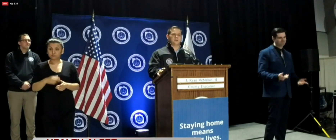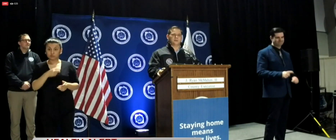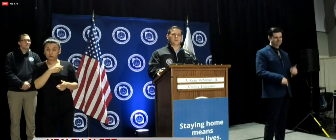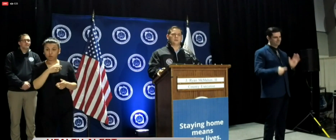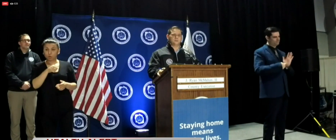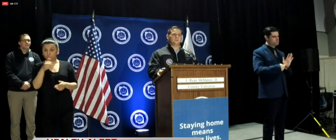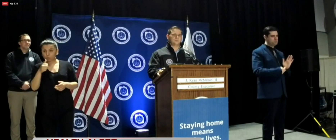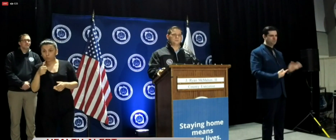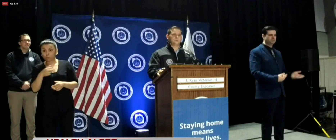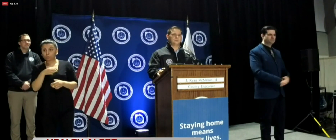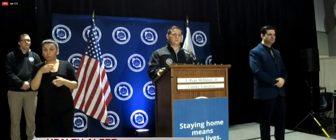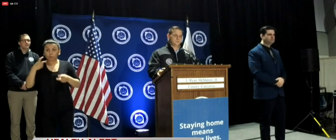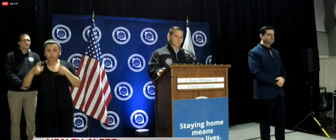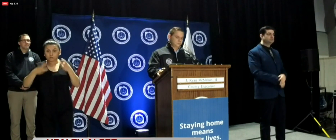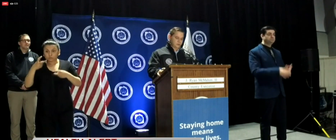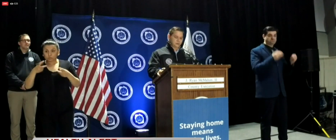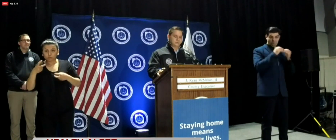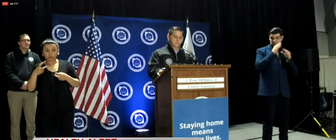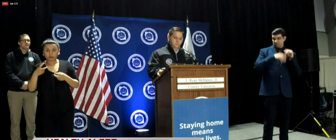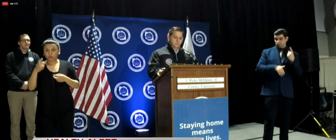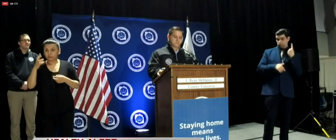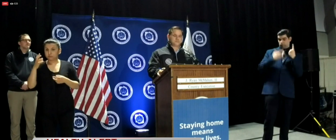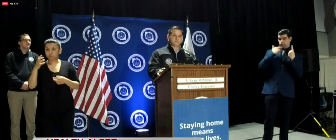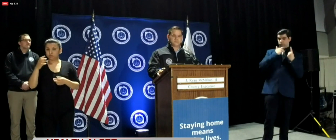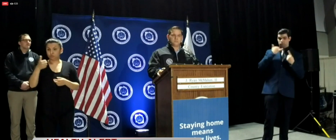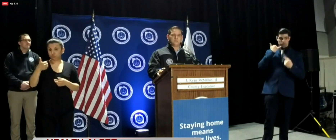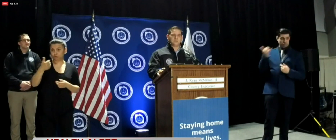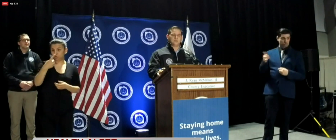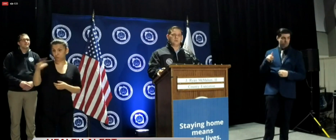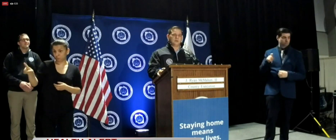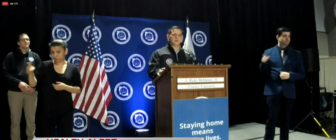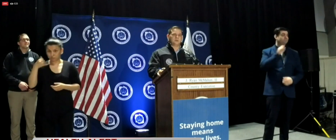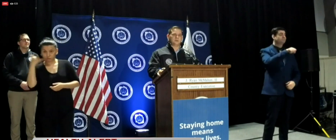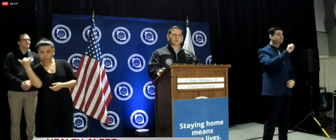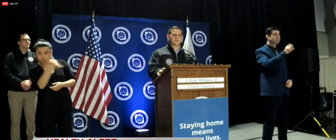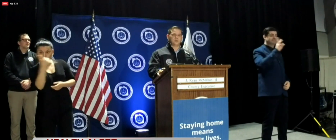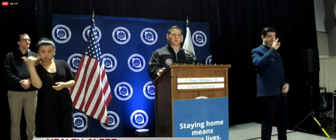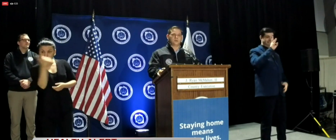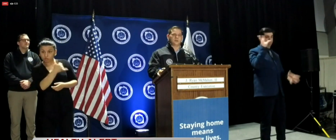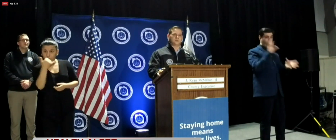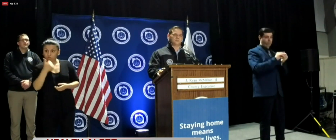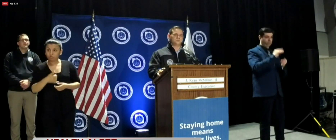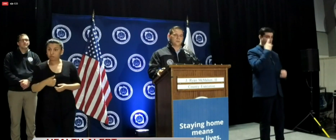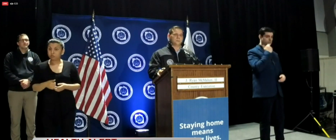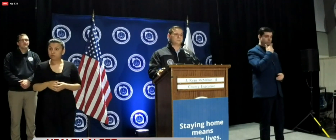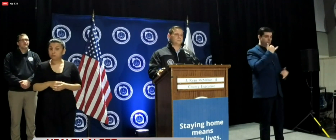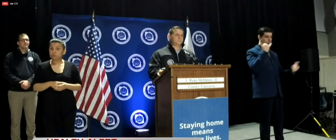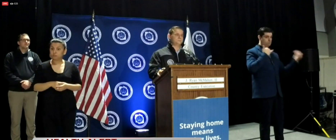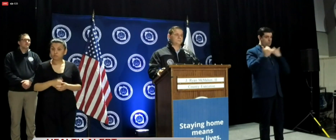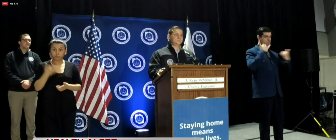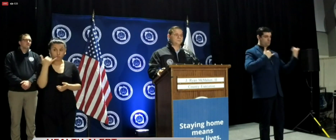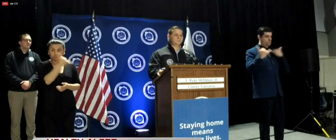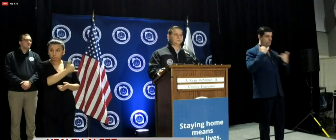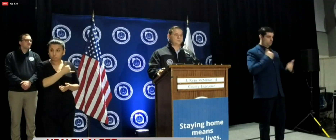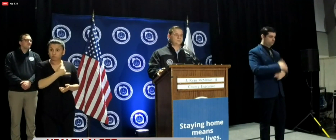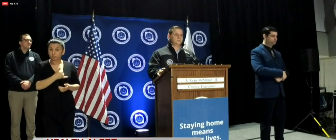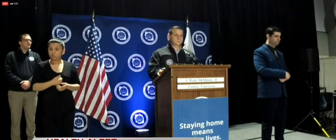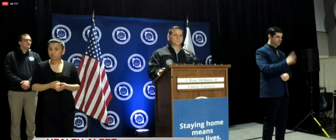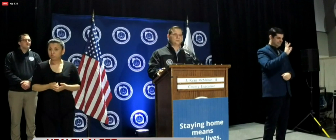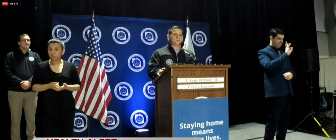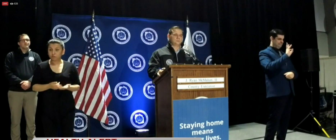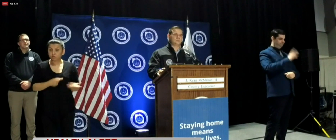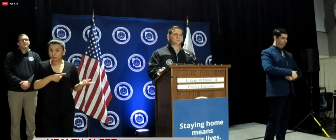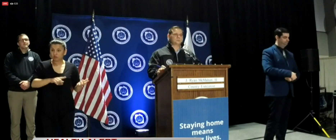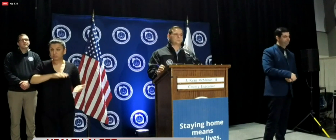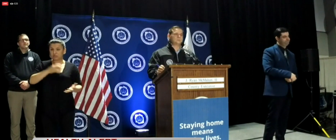Half a dozen or so. They picked up the phone on their own accord and said, Ryan, you need to know that our orders are This the is what same." we're seeing. Yeah. I